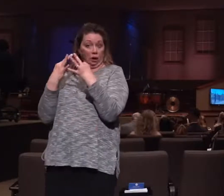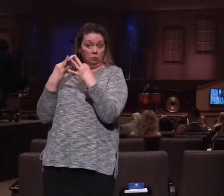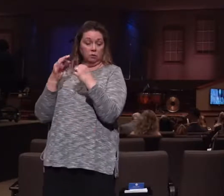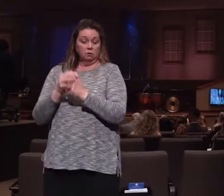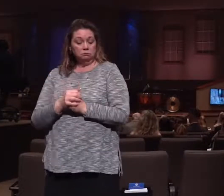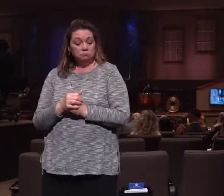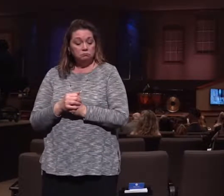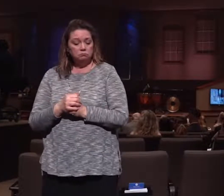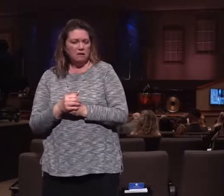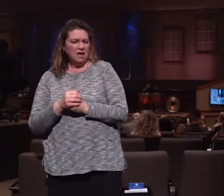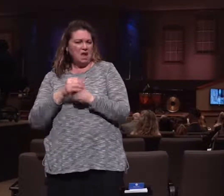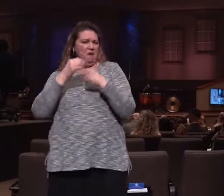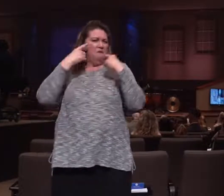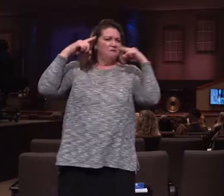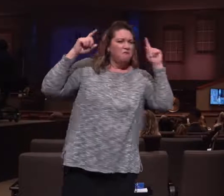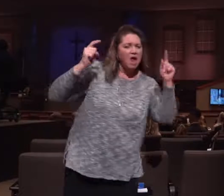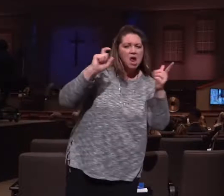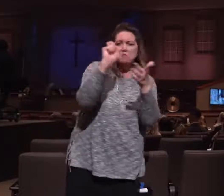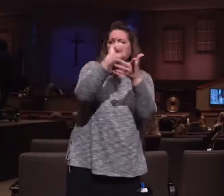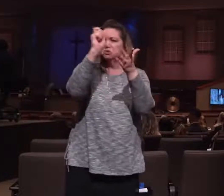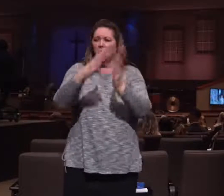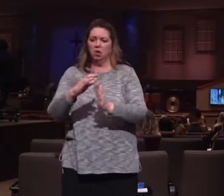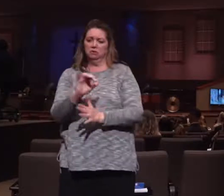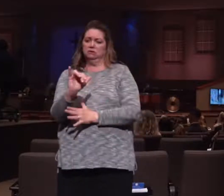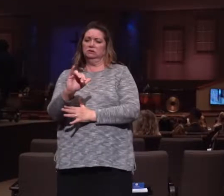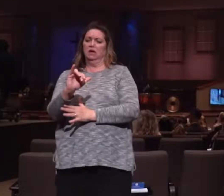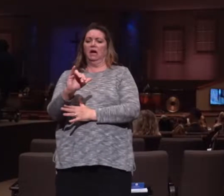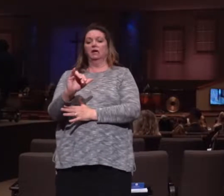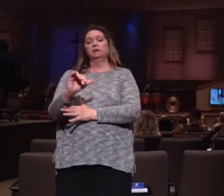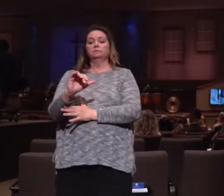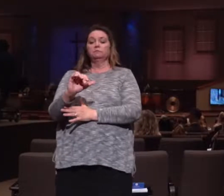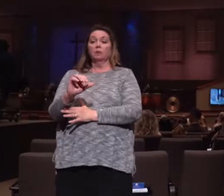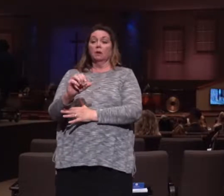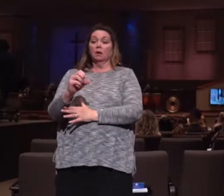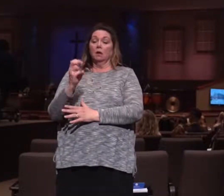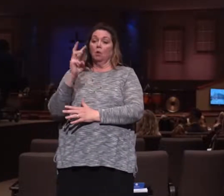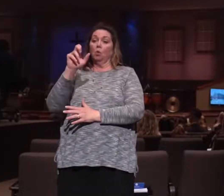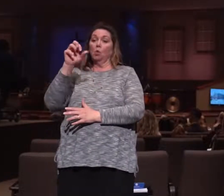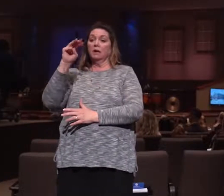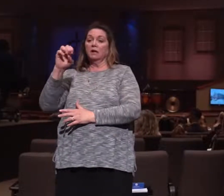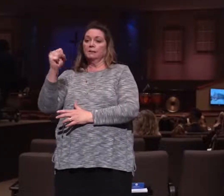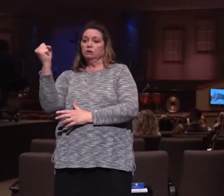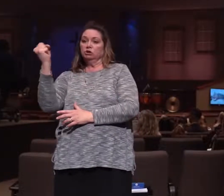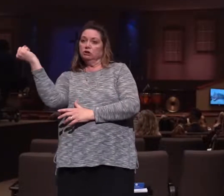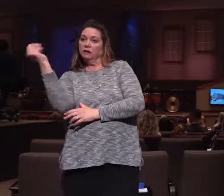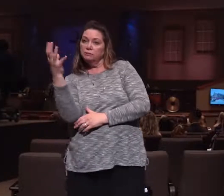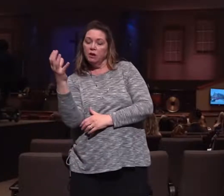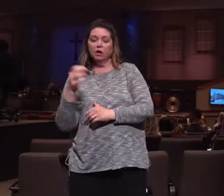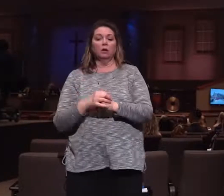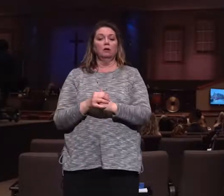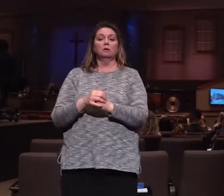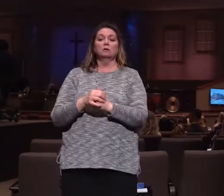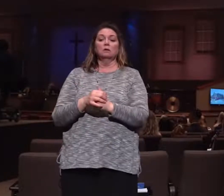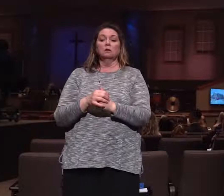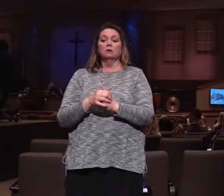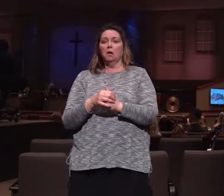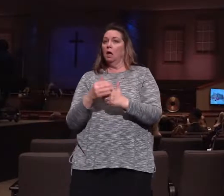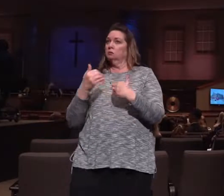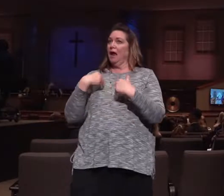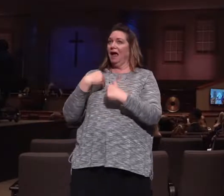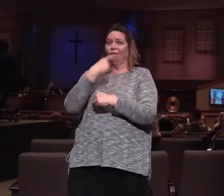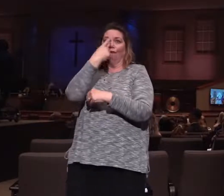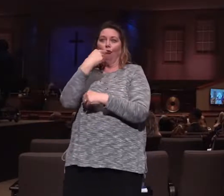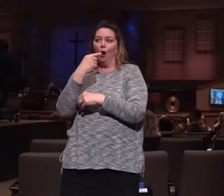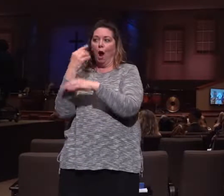renowned authors such as Charles Dickens and William Shakespeare, red buses, black cabs,